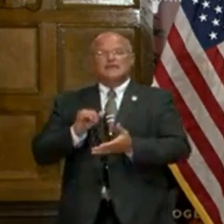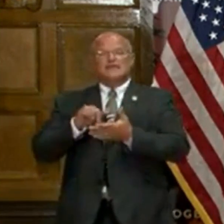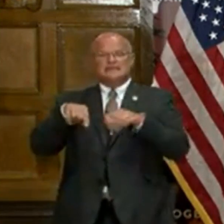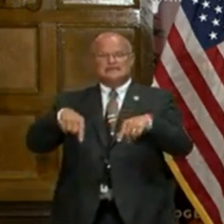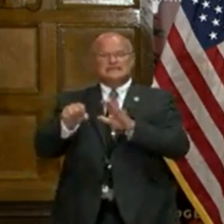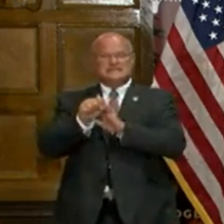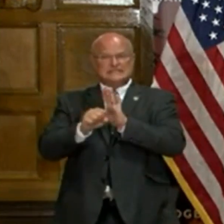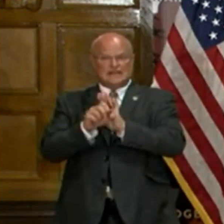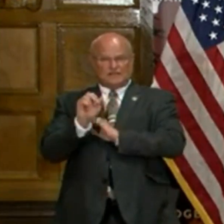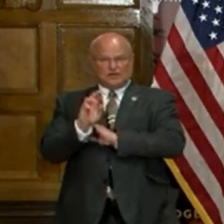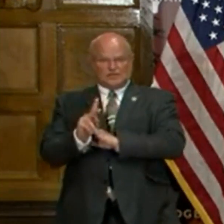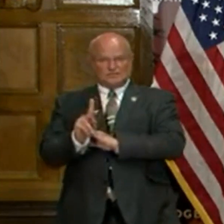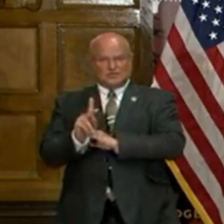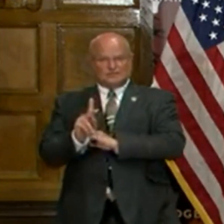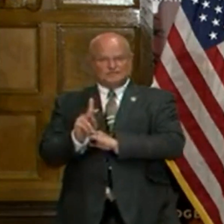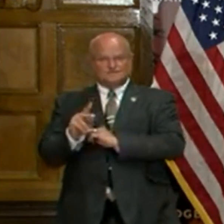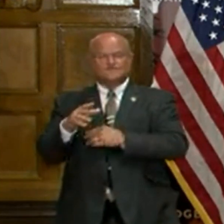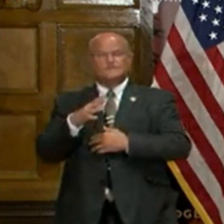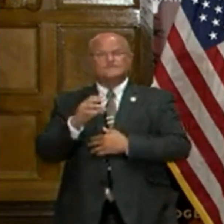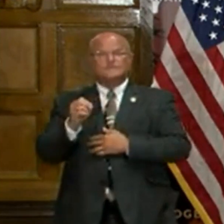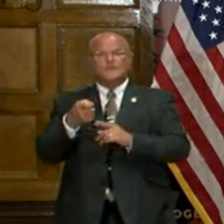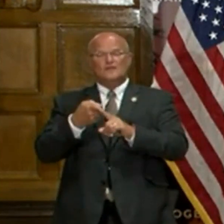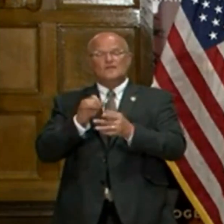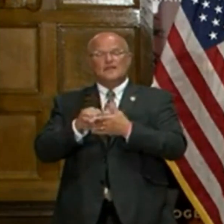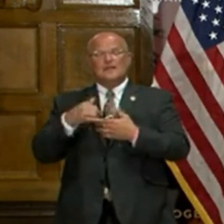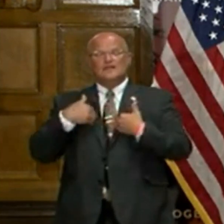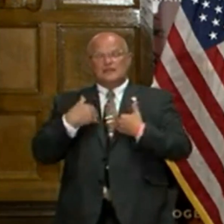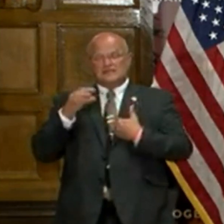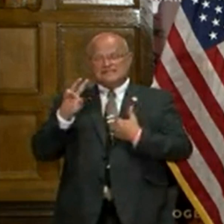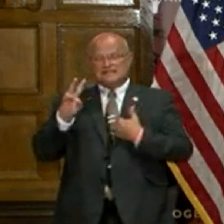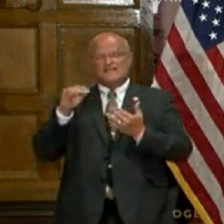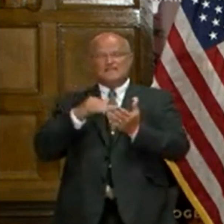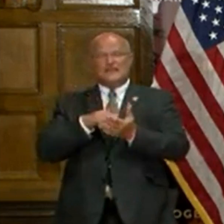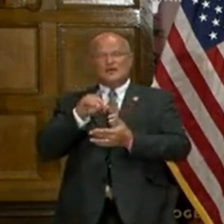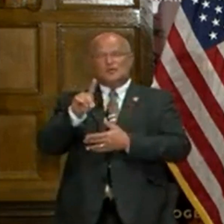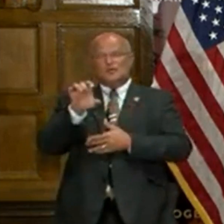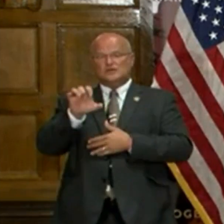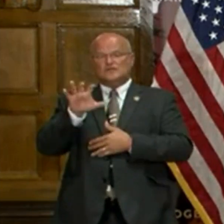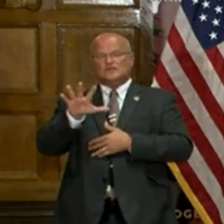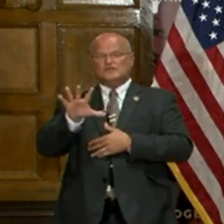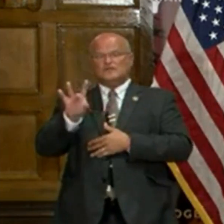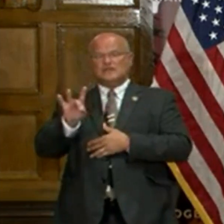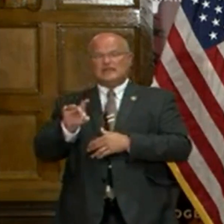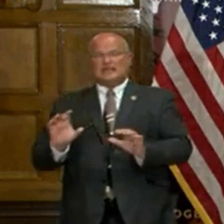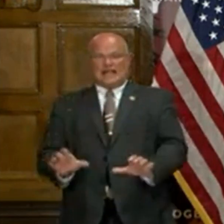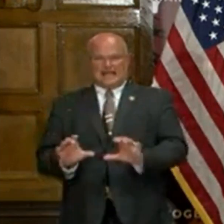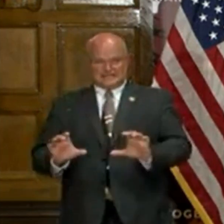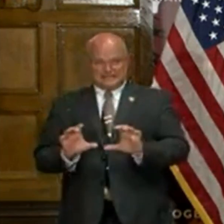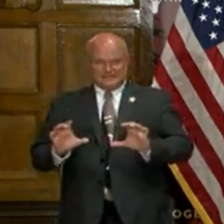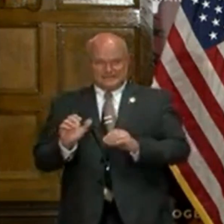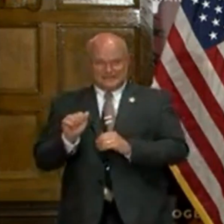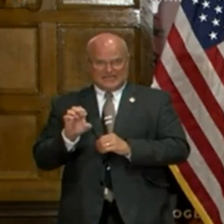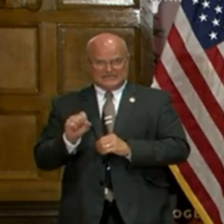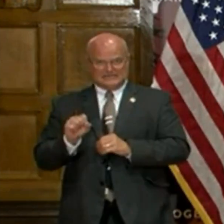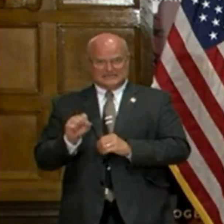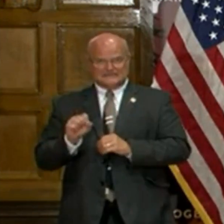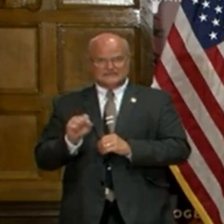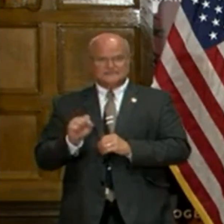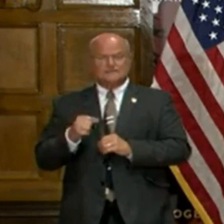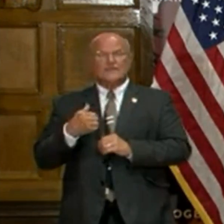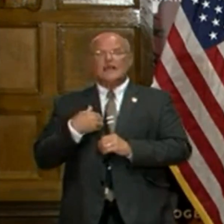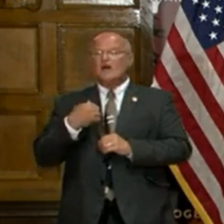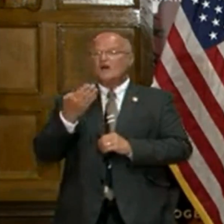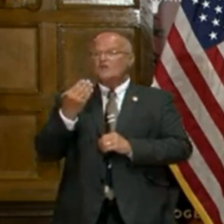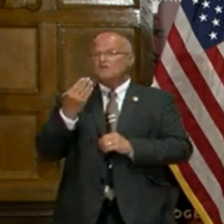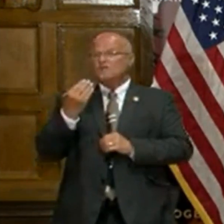state of Arkansas. And of those, we have 7,158 active cases. And we have